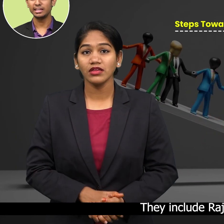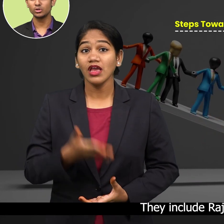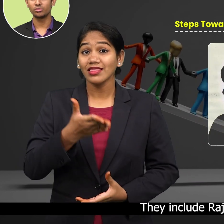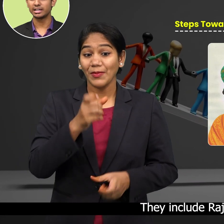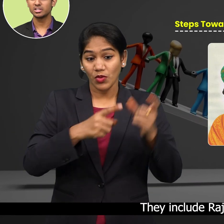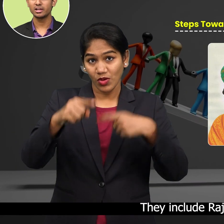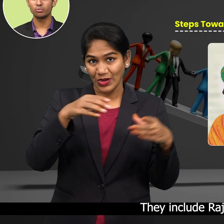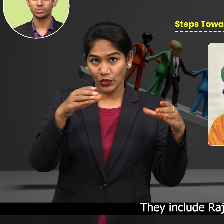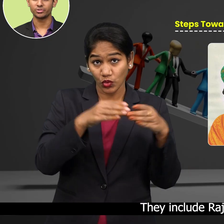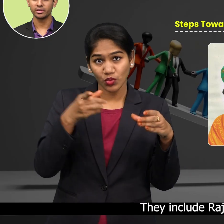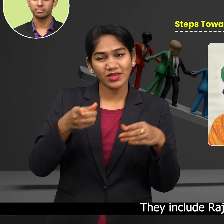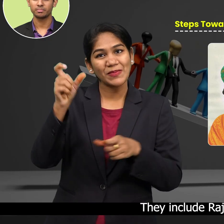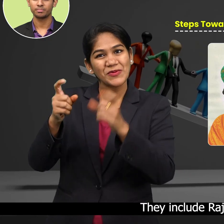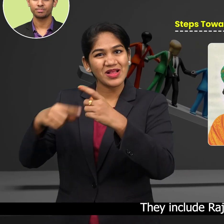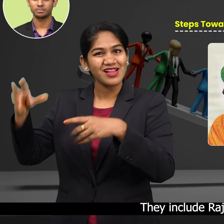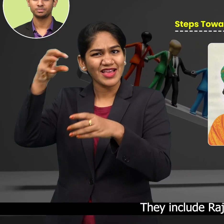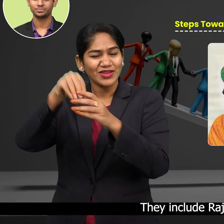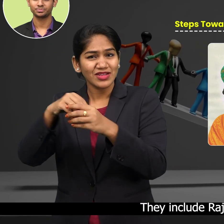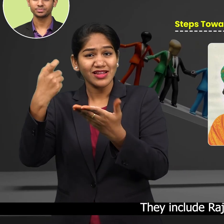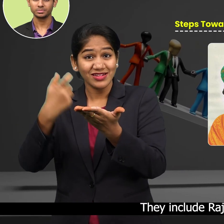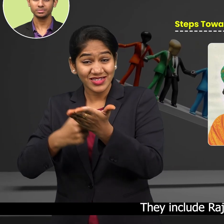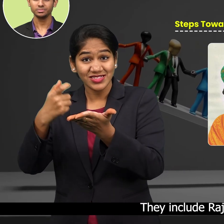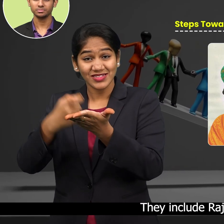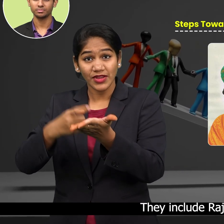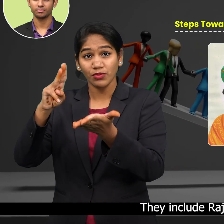They include Raja Ram Mohan Roy,